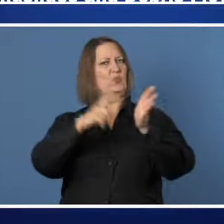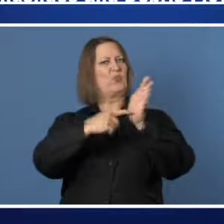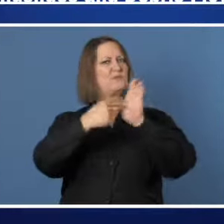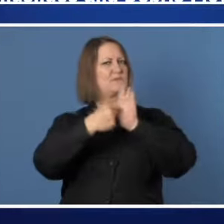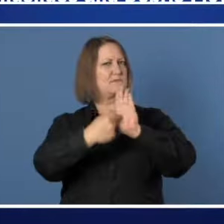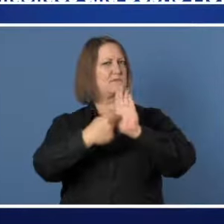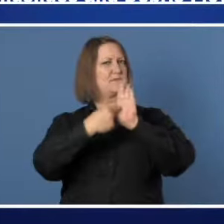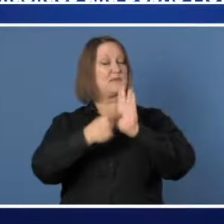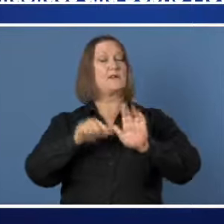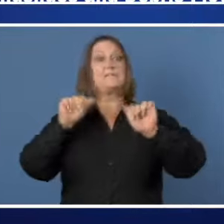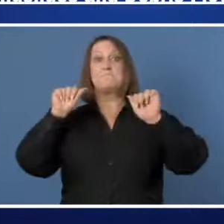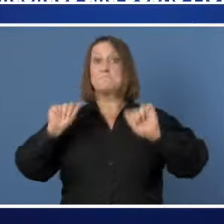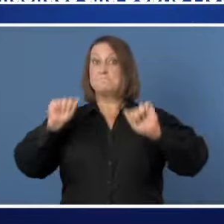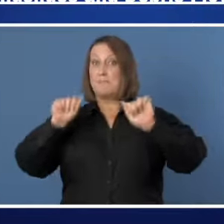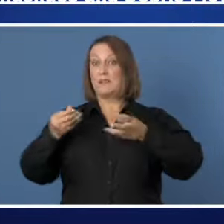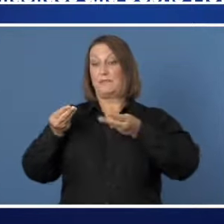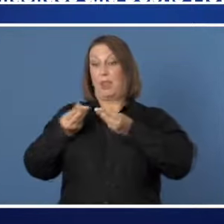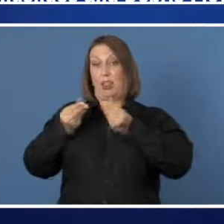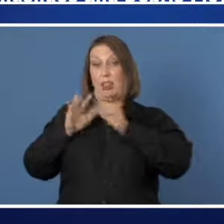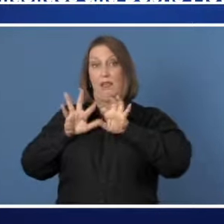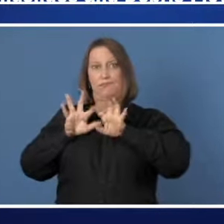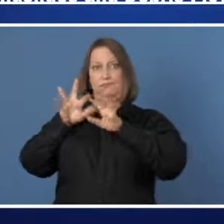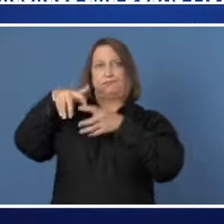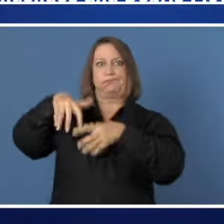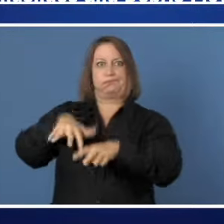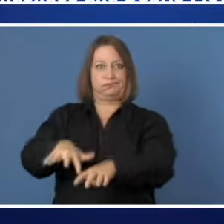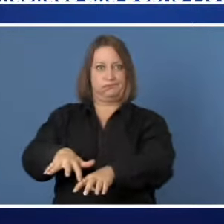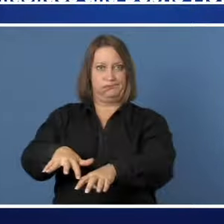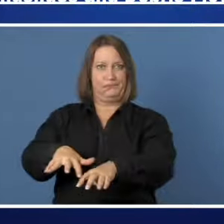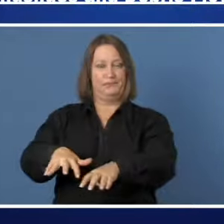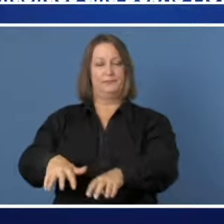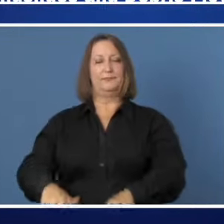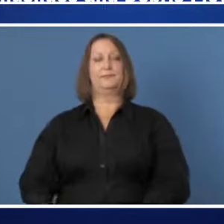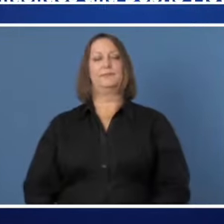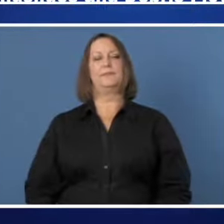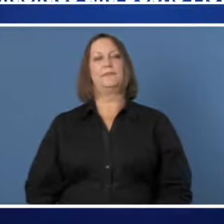Recognize landslide warning signs.